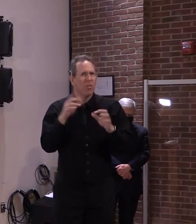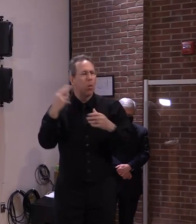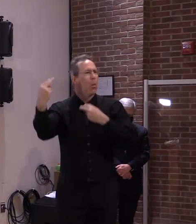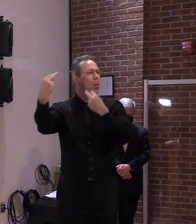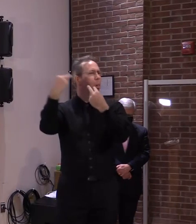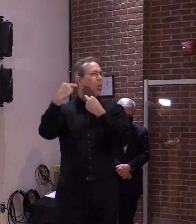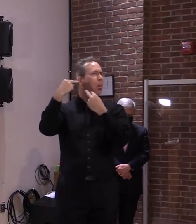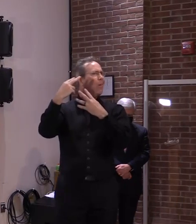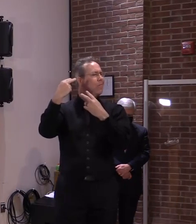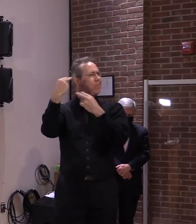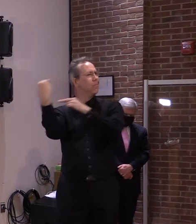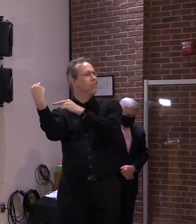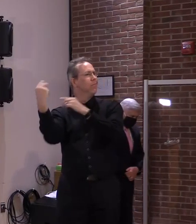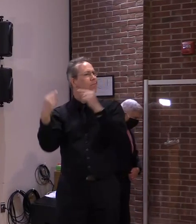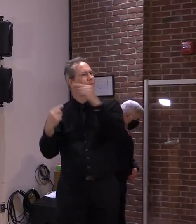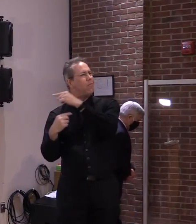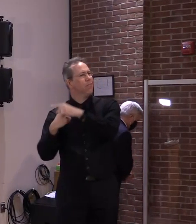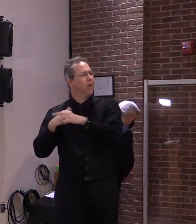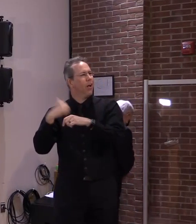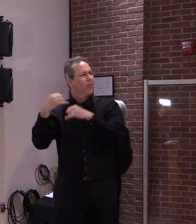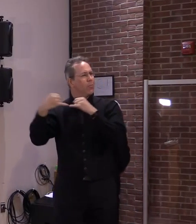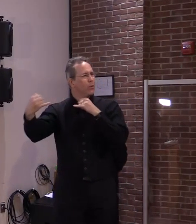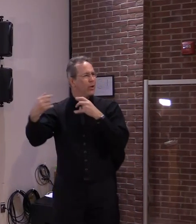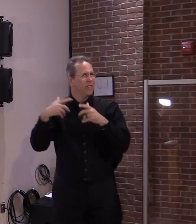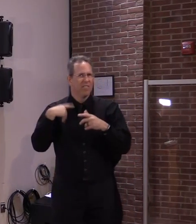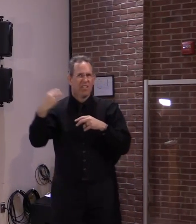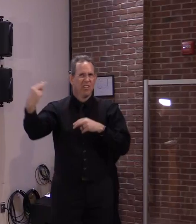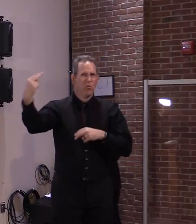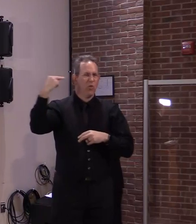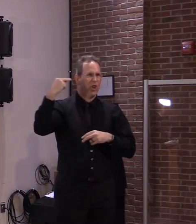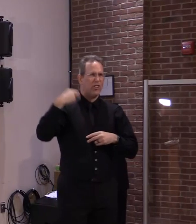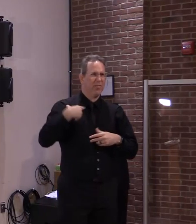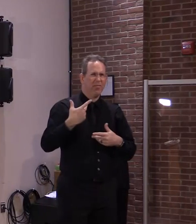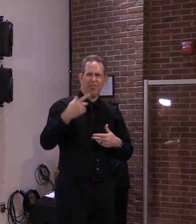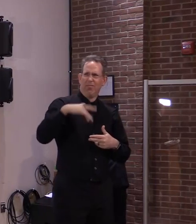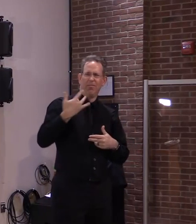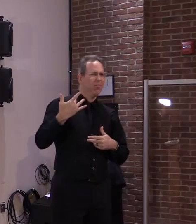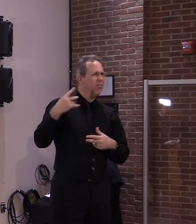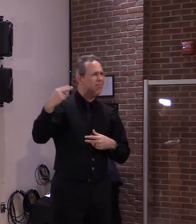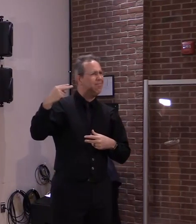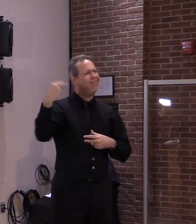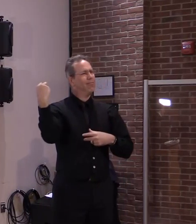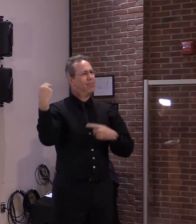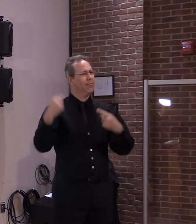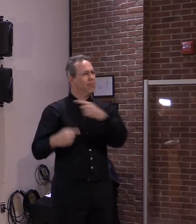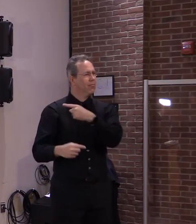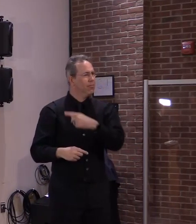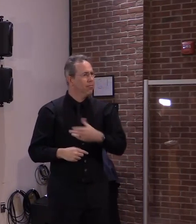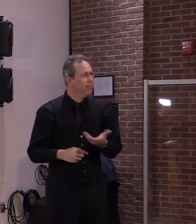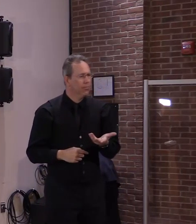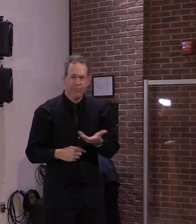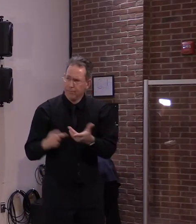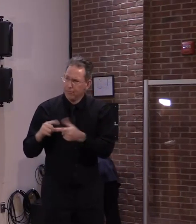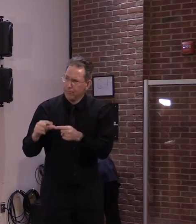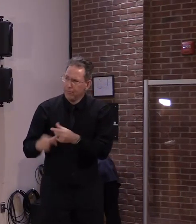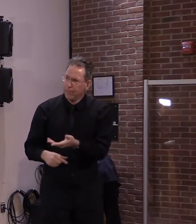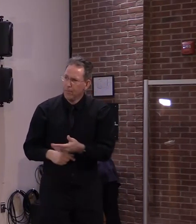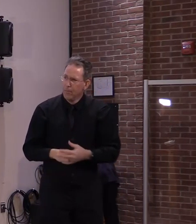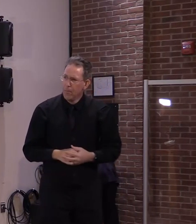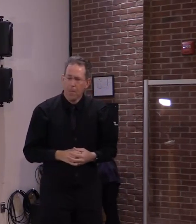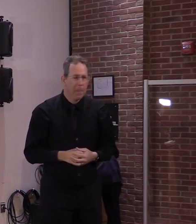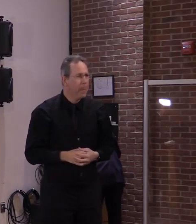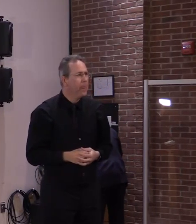people feel like their cameras in their bedroom? Well, again, this is not a state initiative. This is a federal initiative.